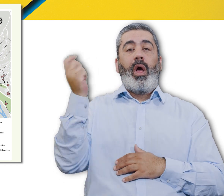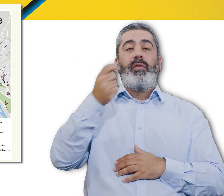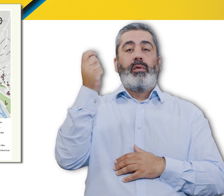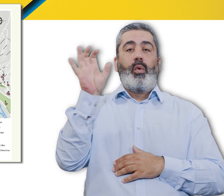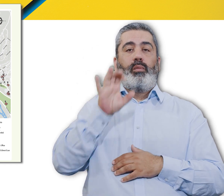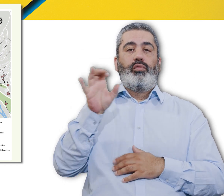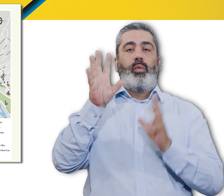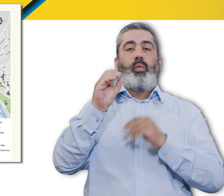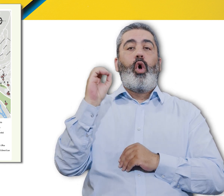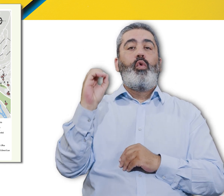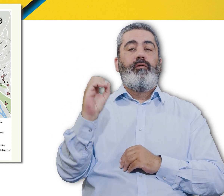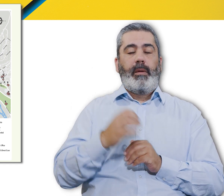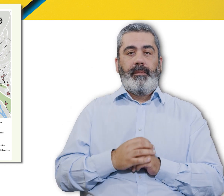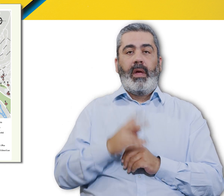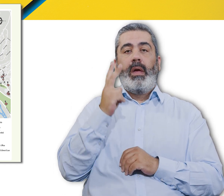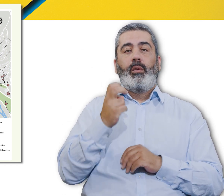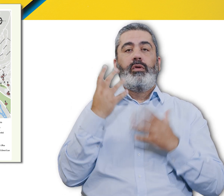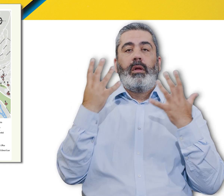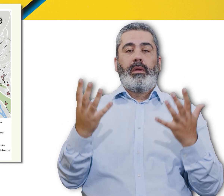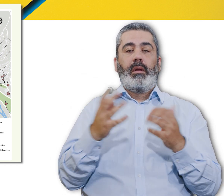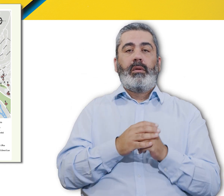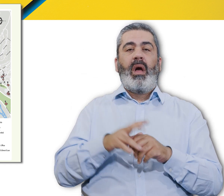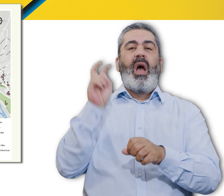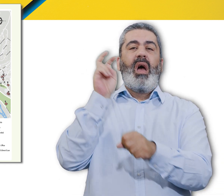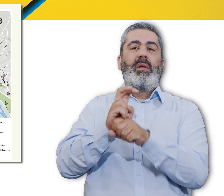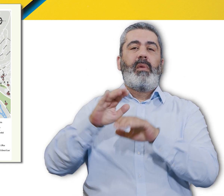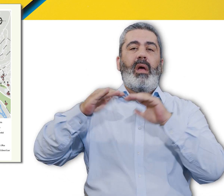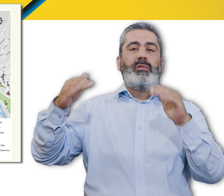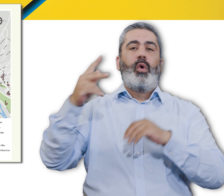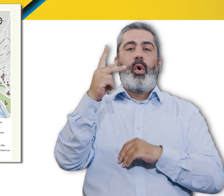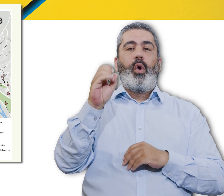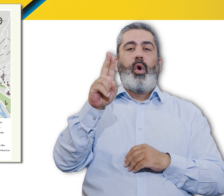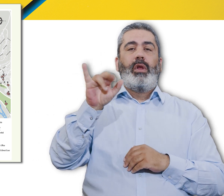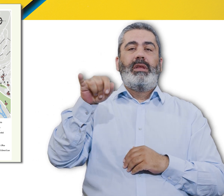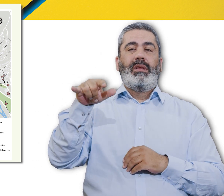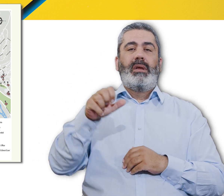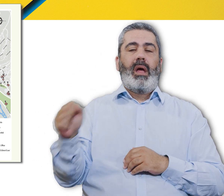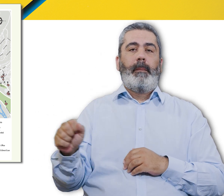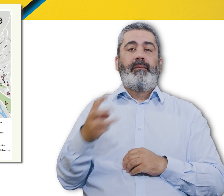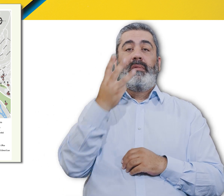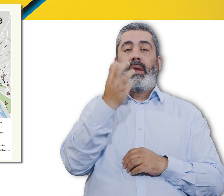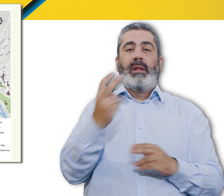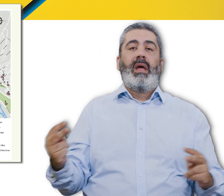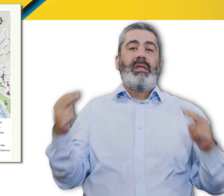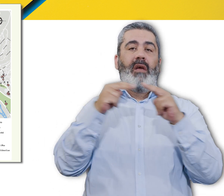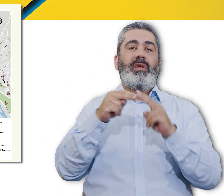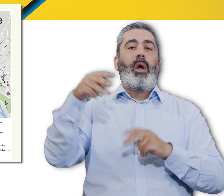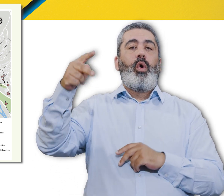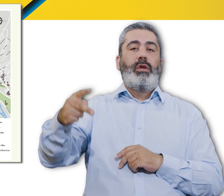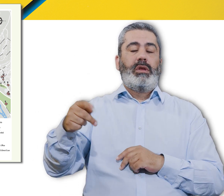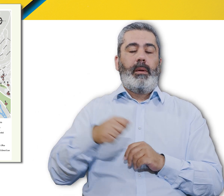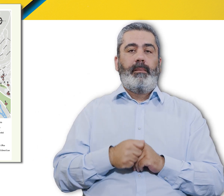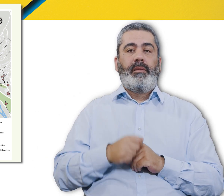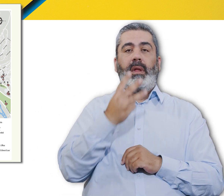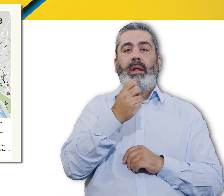the Pasha's Palace. 27. Ethnographic Museum. 28. National Iconographic